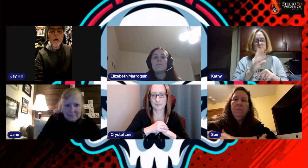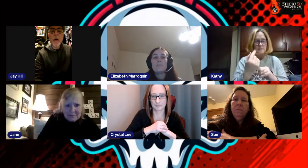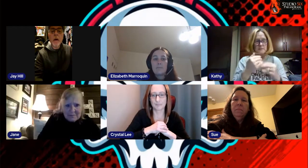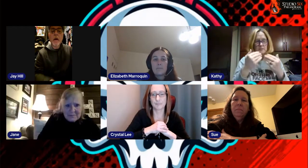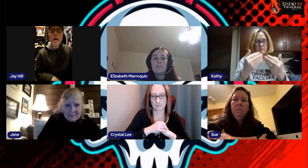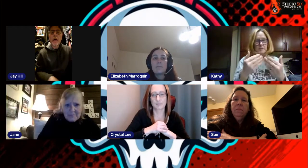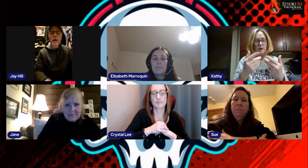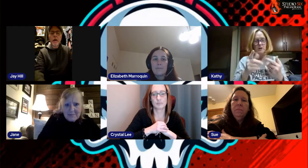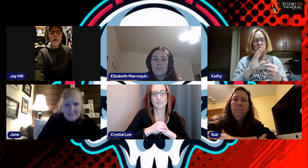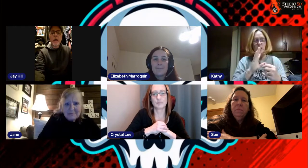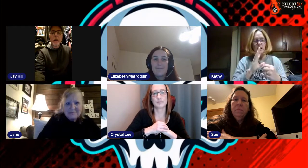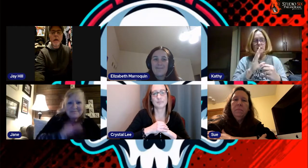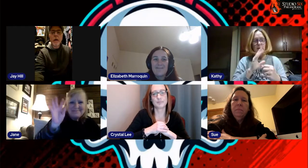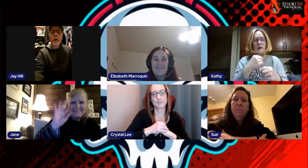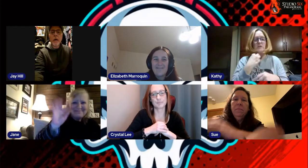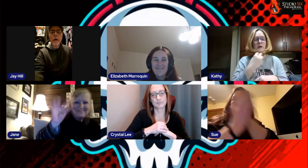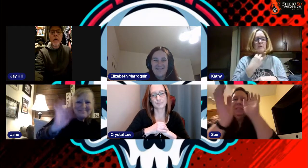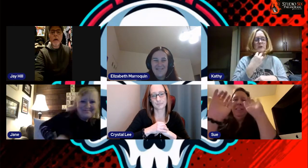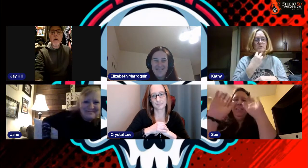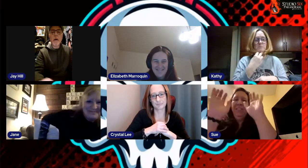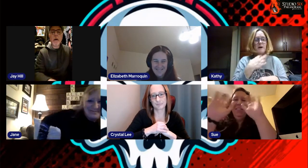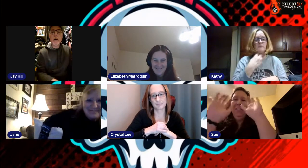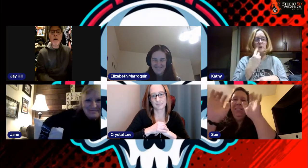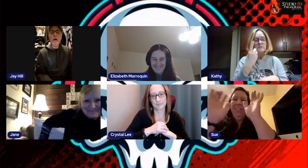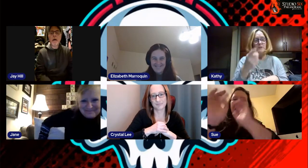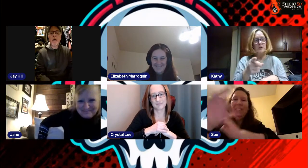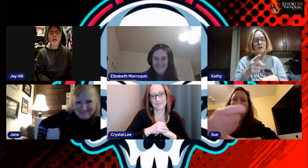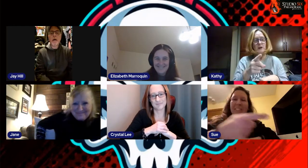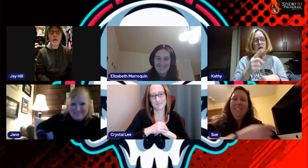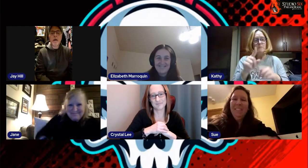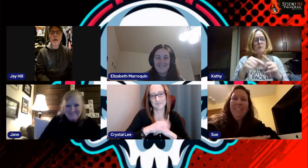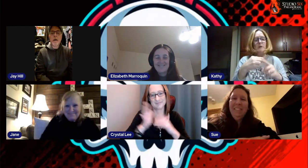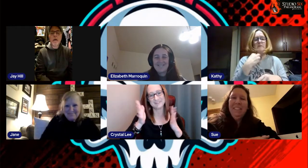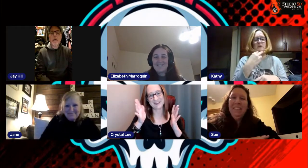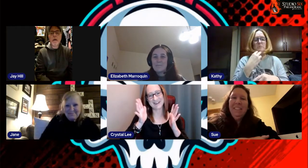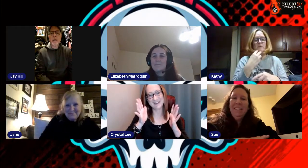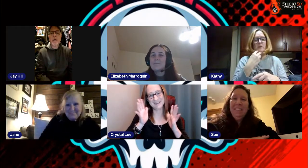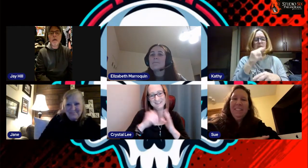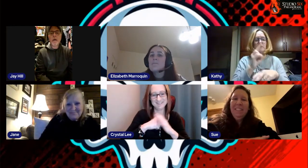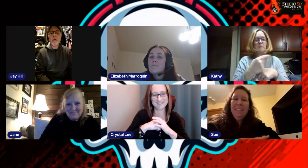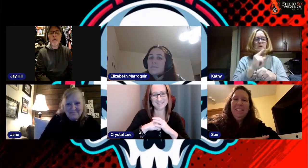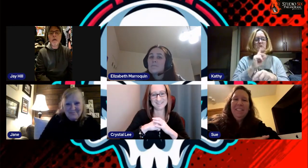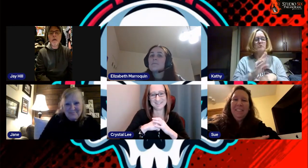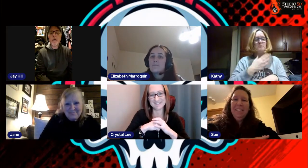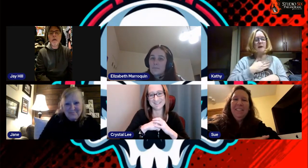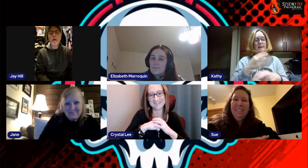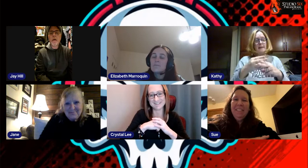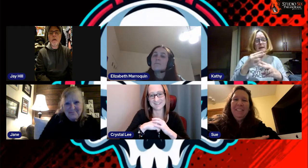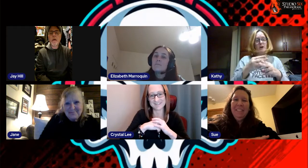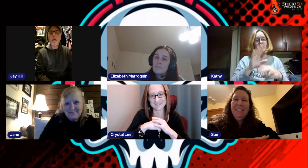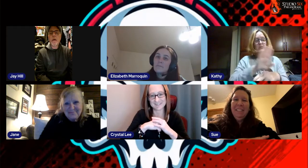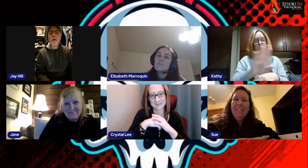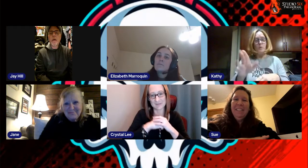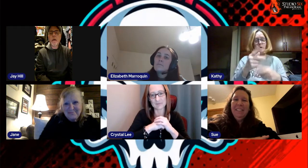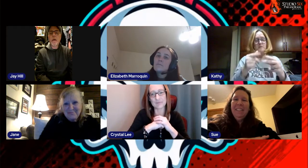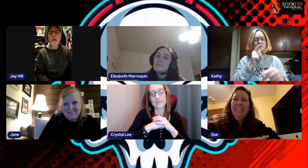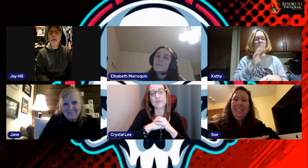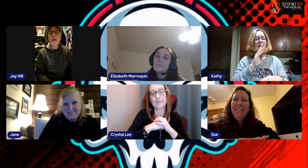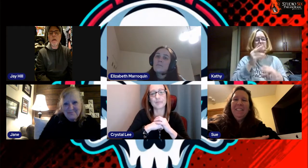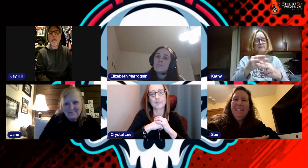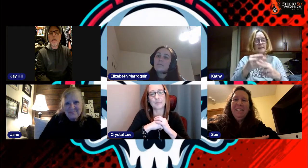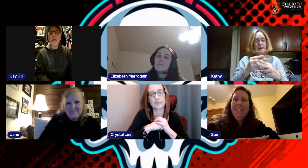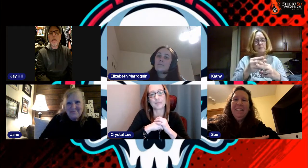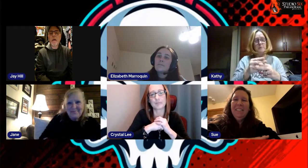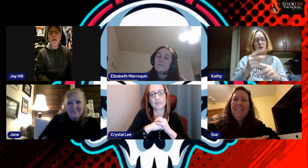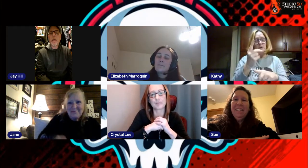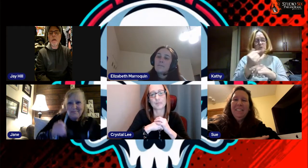Crystal will speak first. Then I'll let her talk. Then I'm gonna use my voice for her. So whenever I use my voice, I'm gonna make sure I use my whoever's